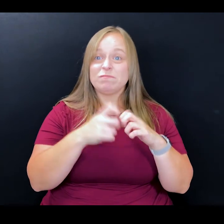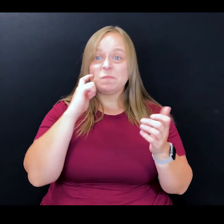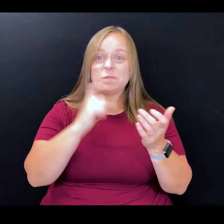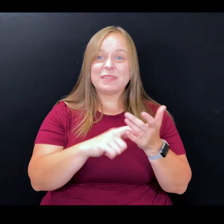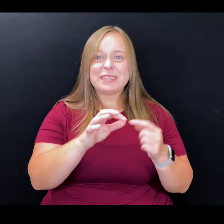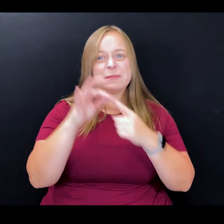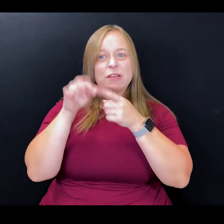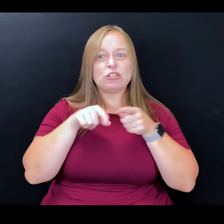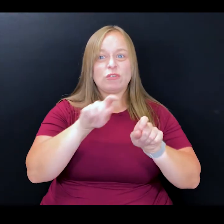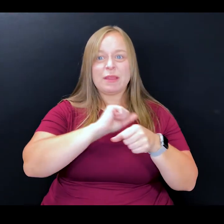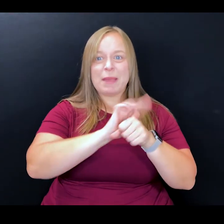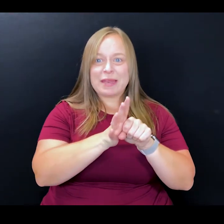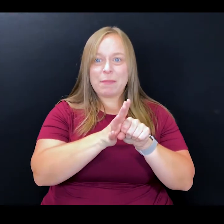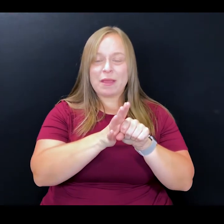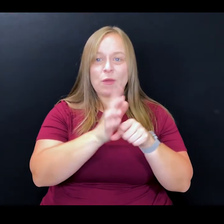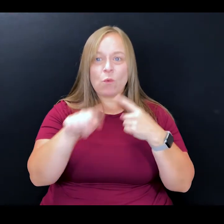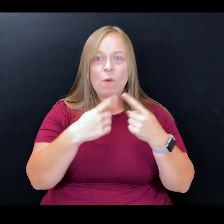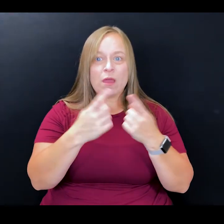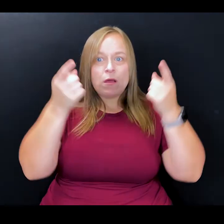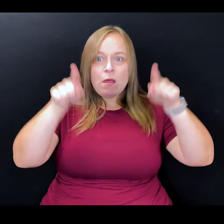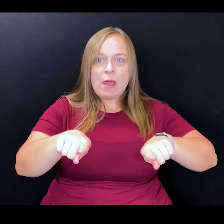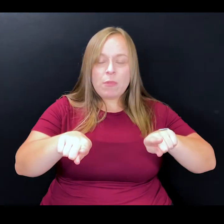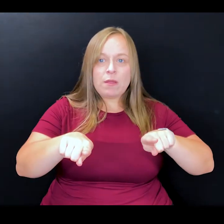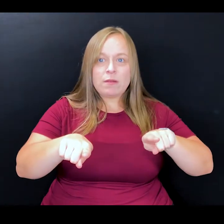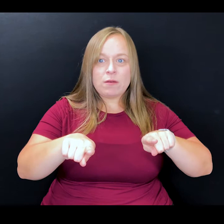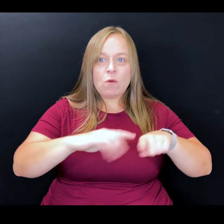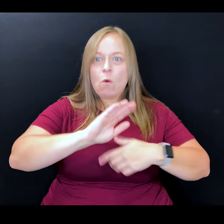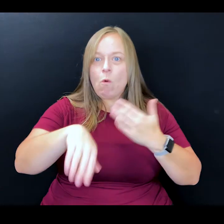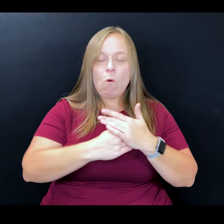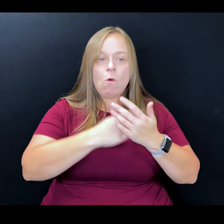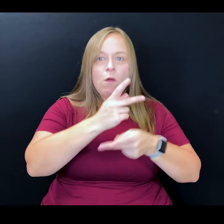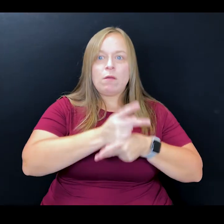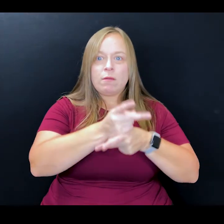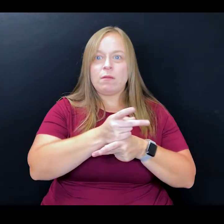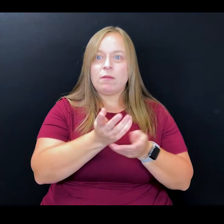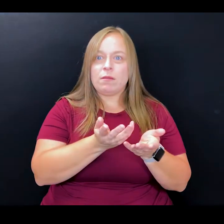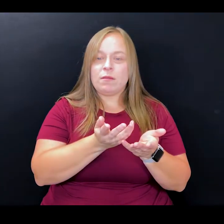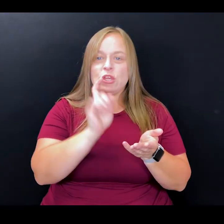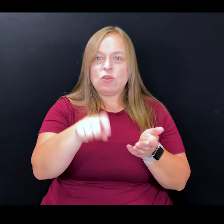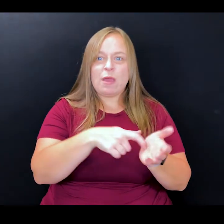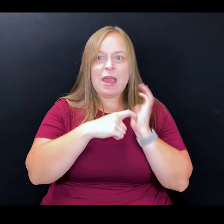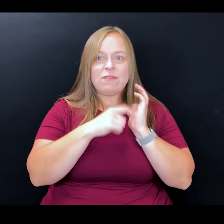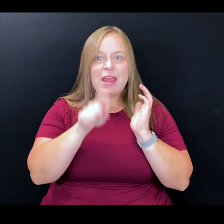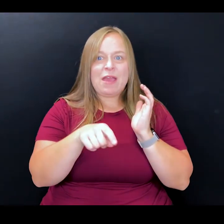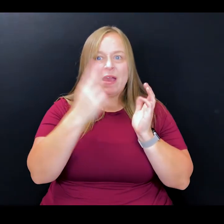issue, especially during the pandemic, when all of a sudden they're saying, you have to have